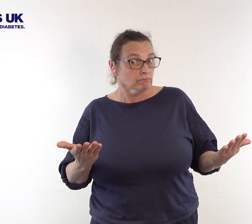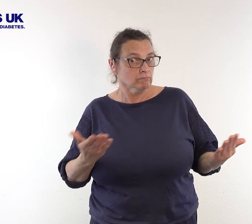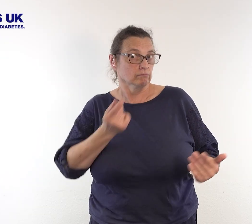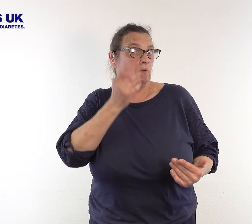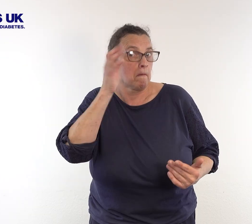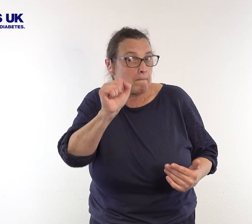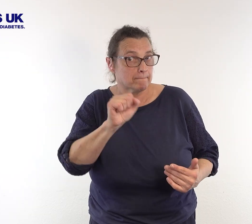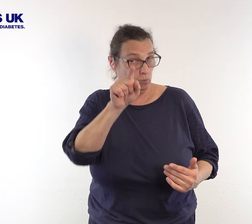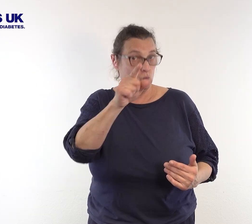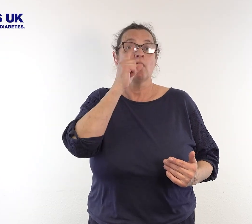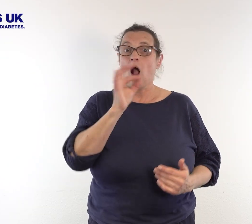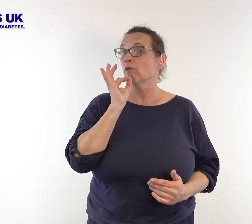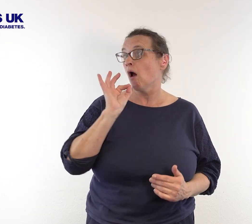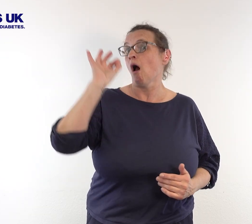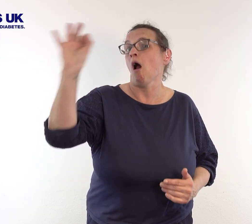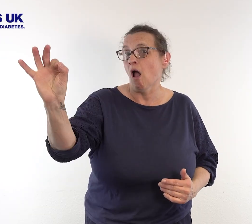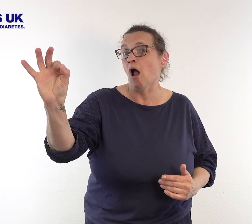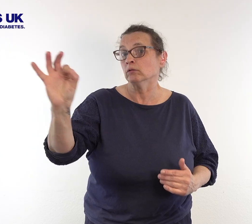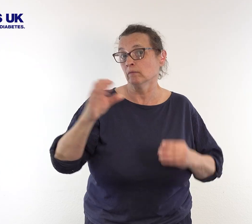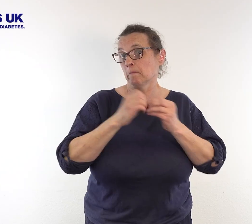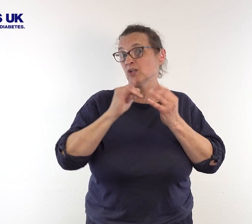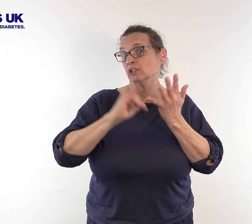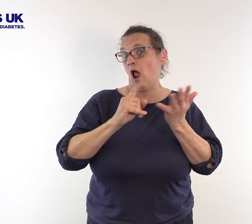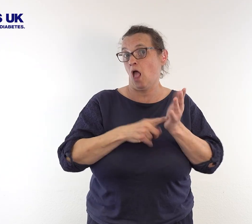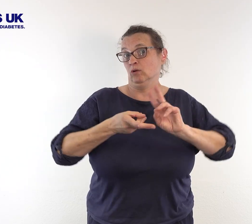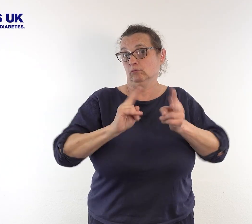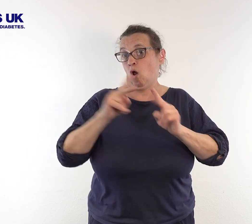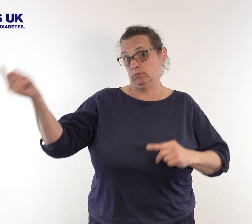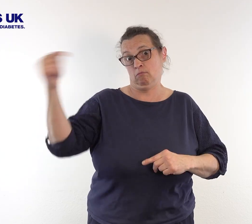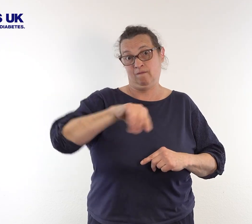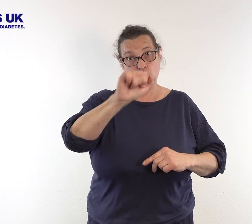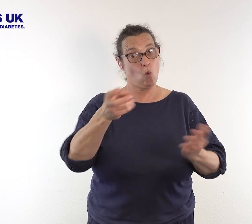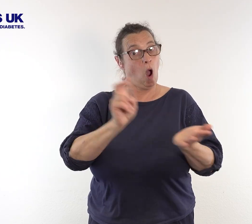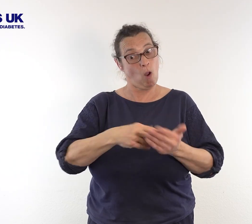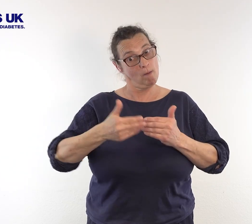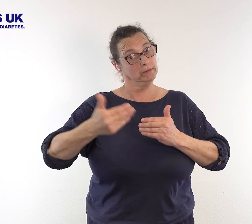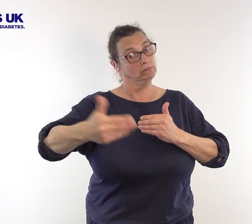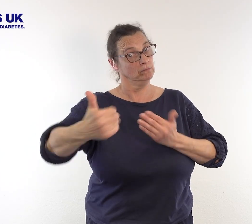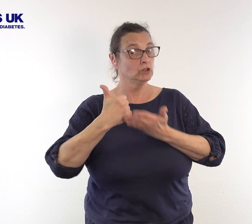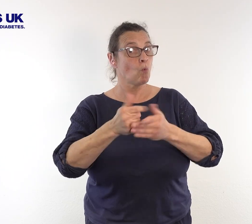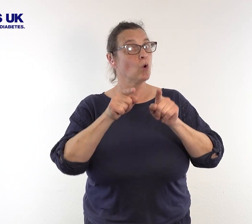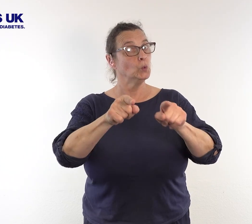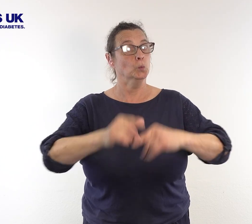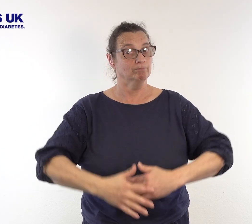Remember, you are entitled and encouraged to request a British Sign Language interpreter to attend your health appointments with you.